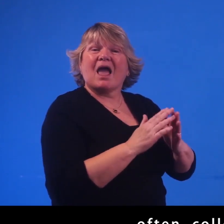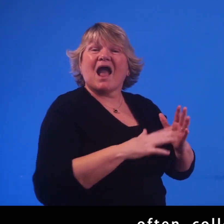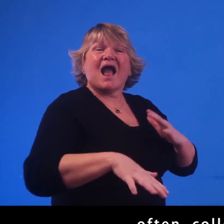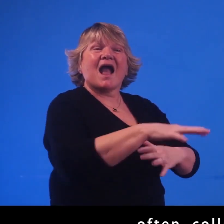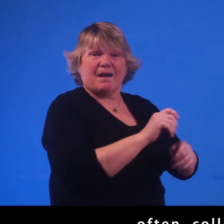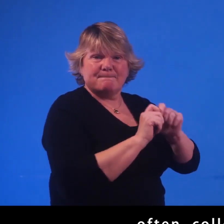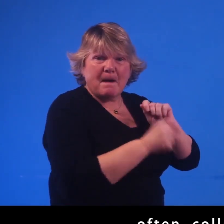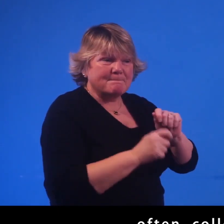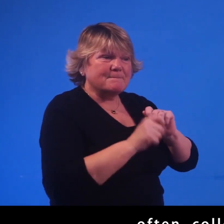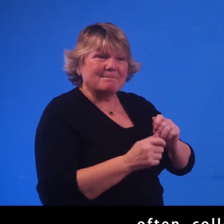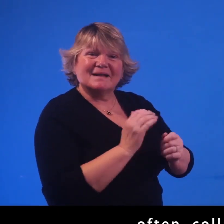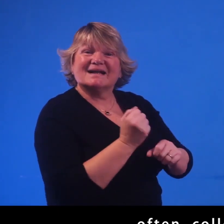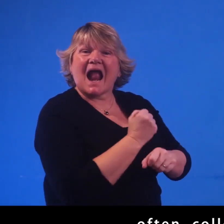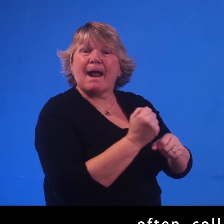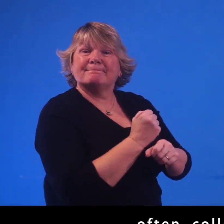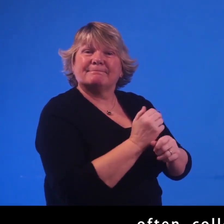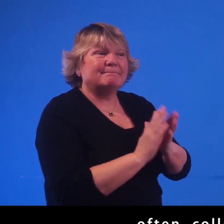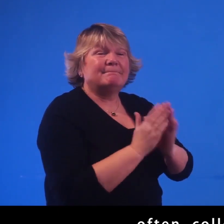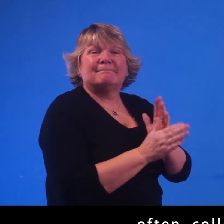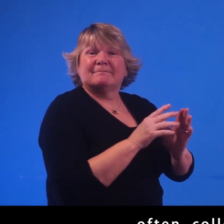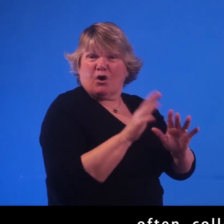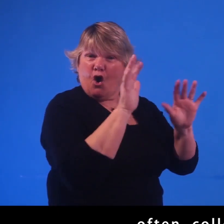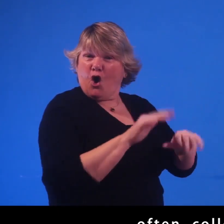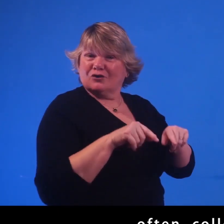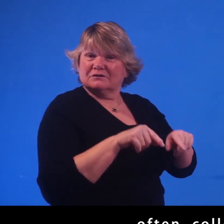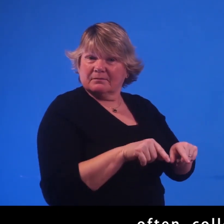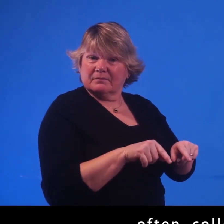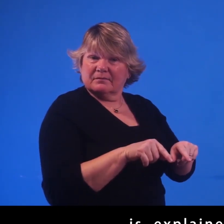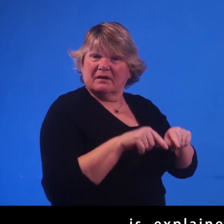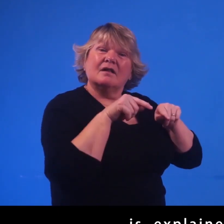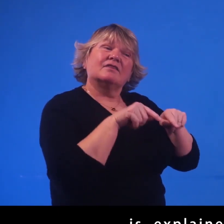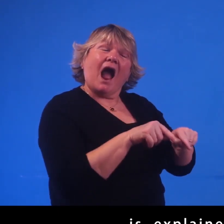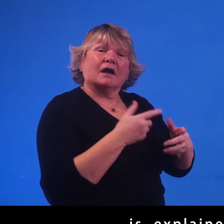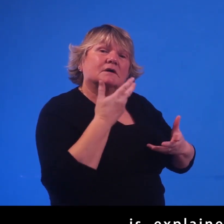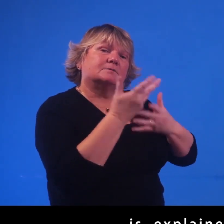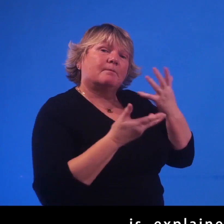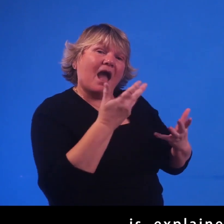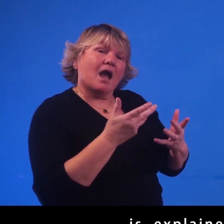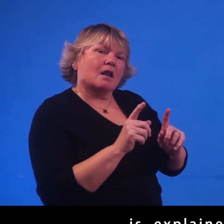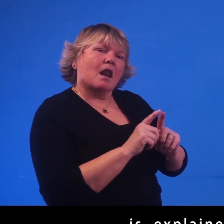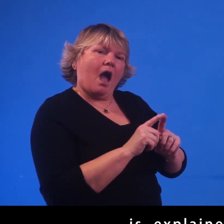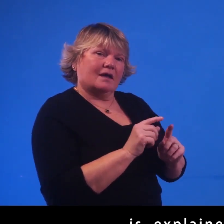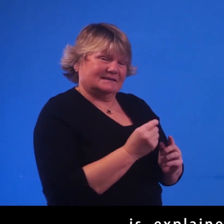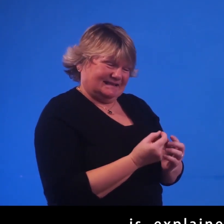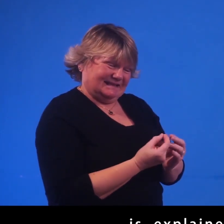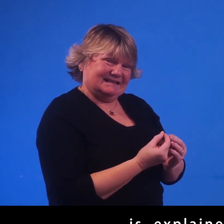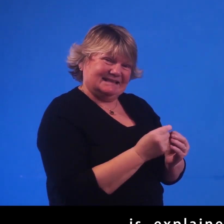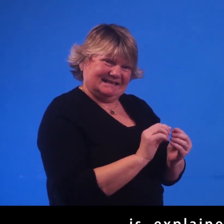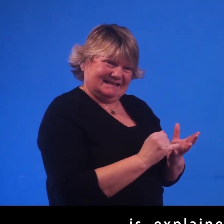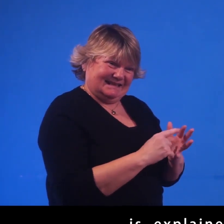often collected and used to play playground games with in the autumn, is explained as being a seed that